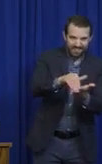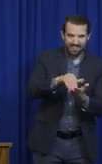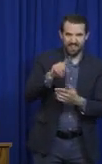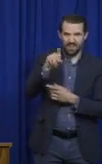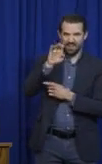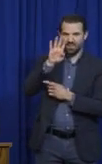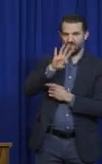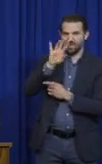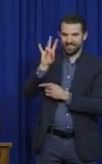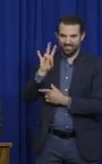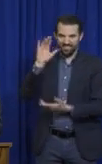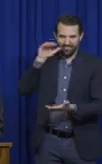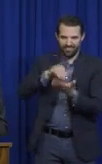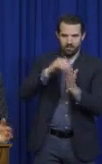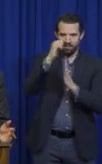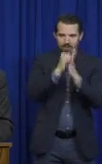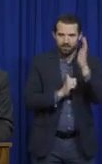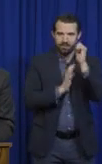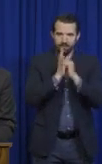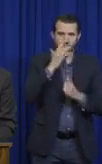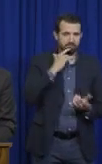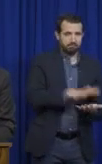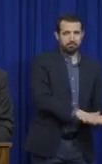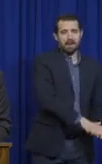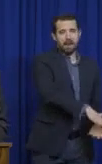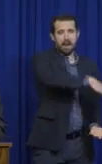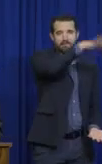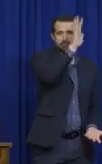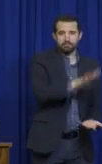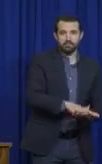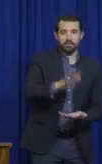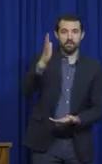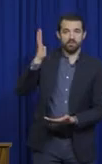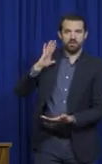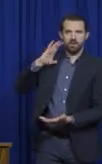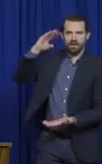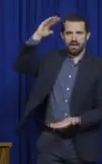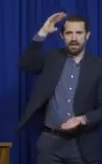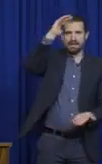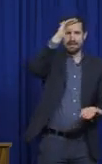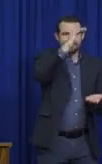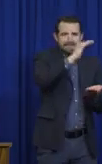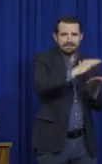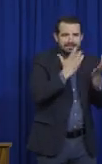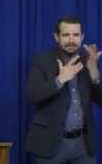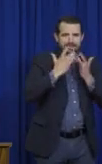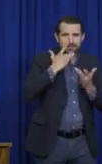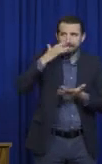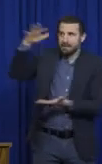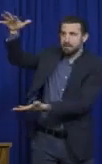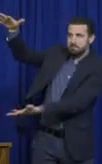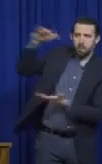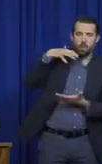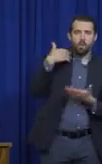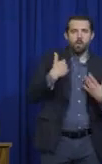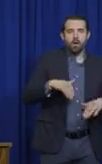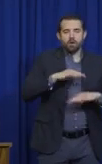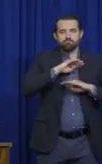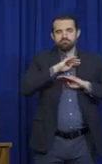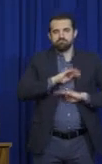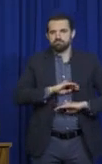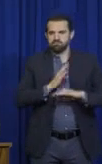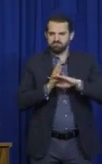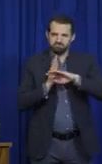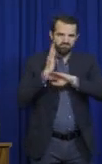1,142,000 gloves. Our supplies were running a bit low, but thanks to this order and the receipt of it, we are now over 1